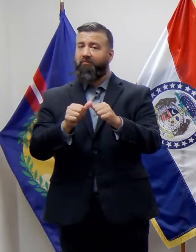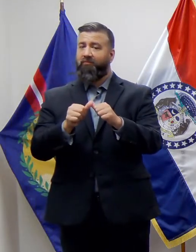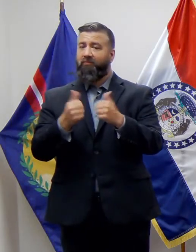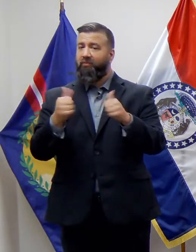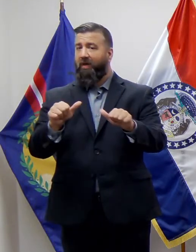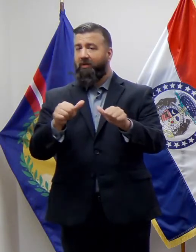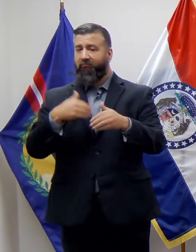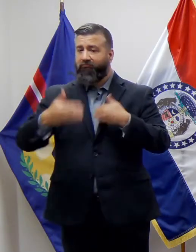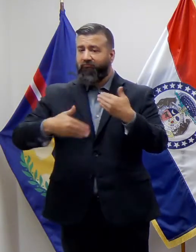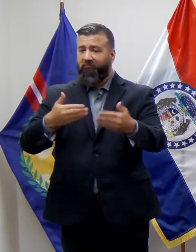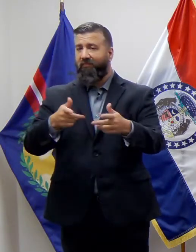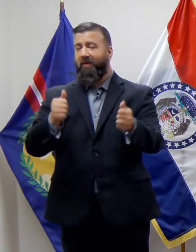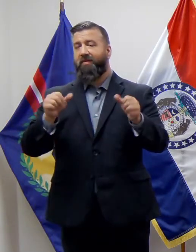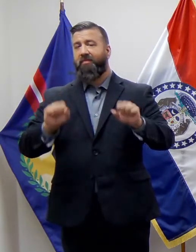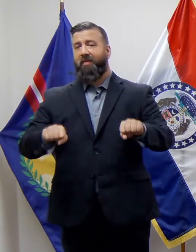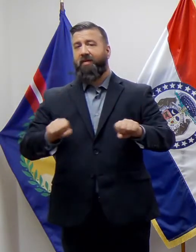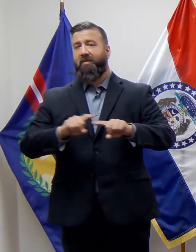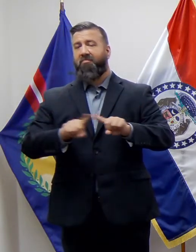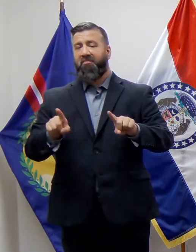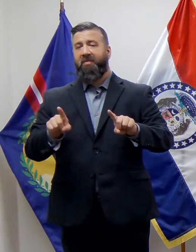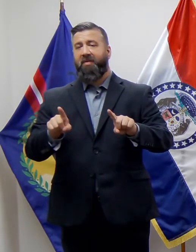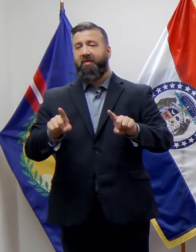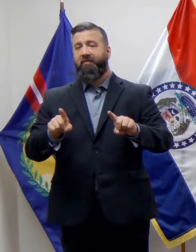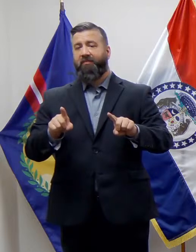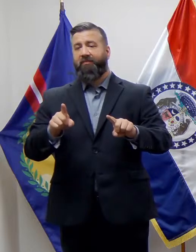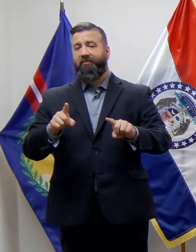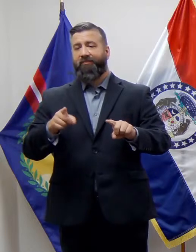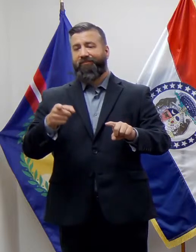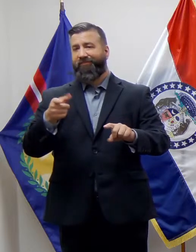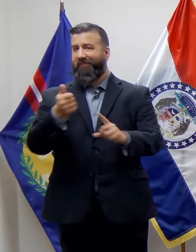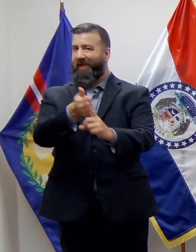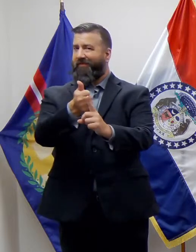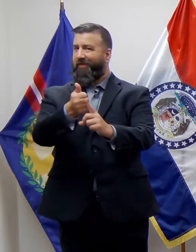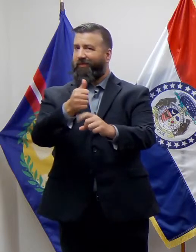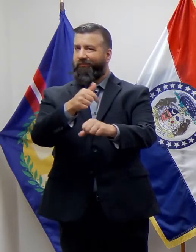as possible, but they are on their own time schedule.